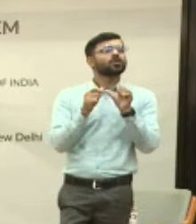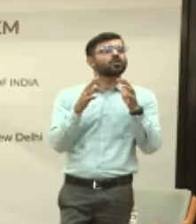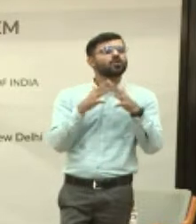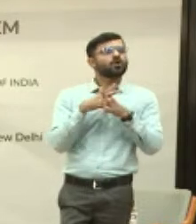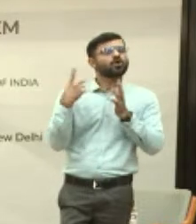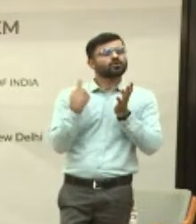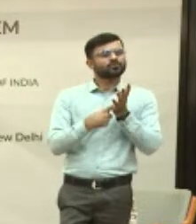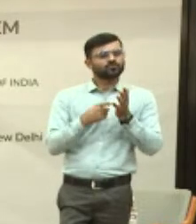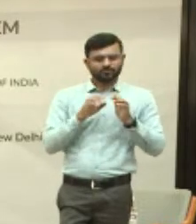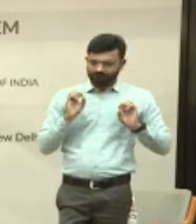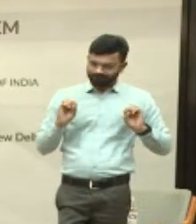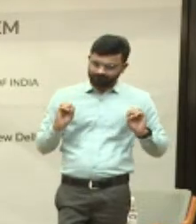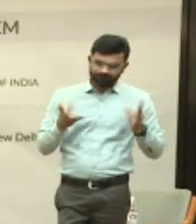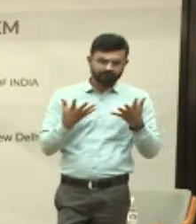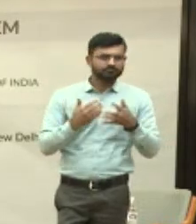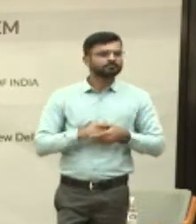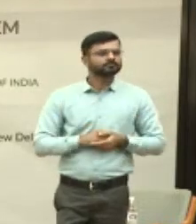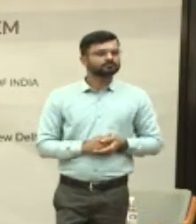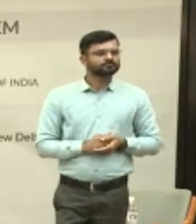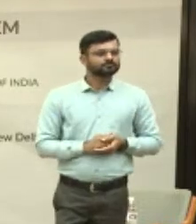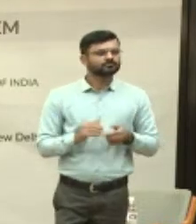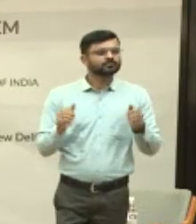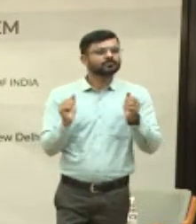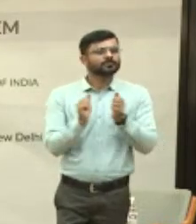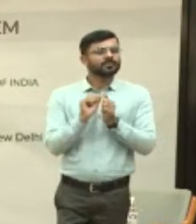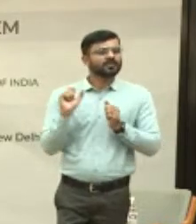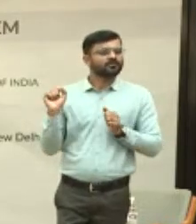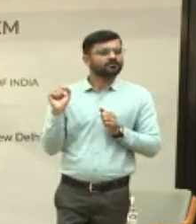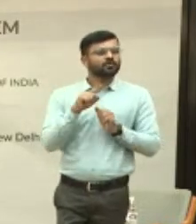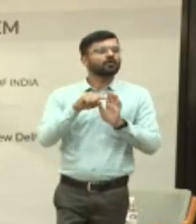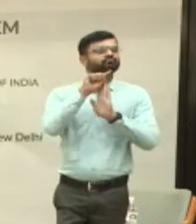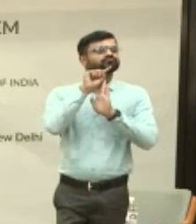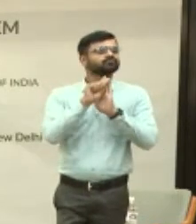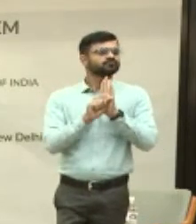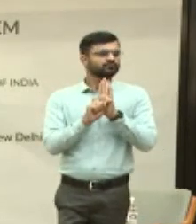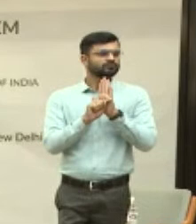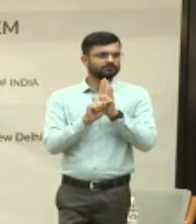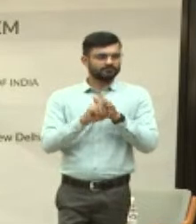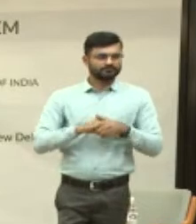You should start with the first principles.